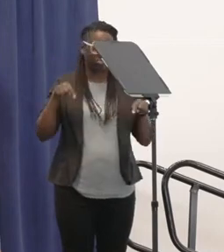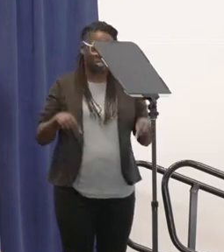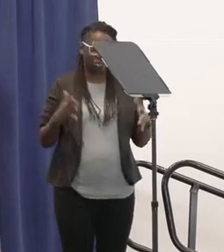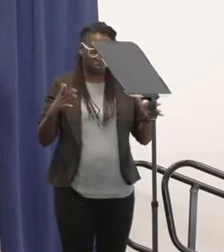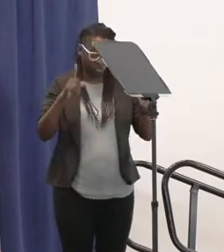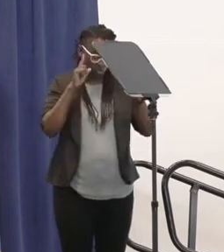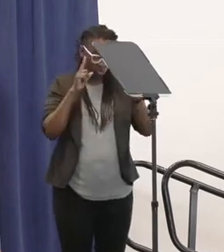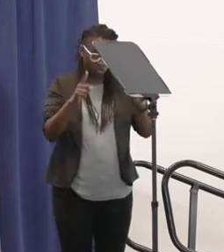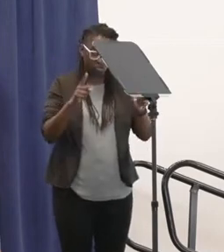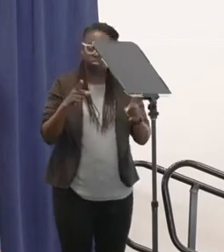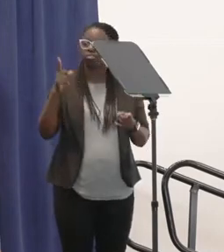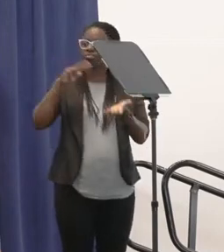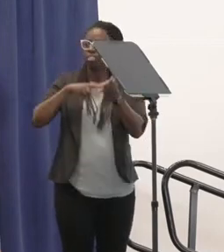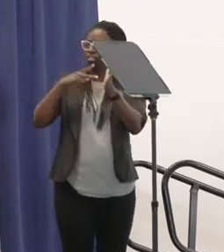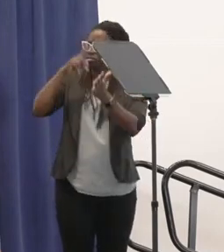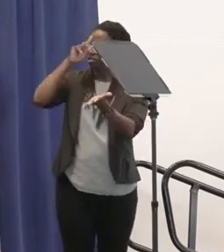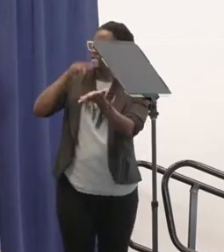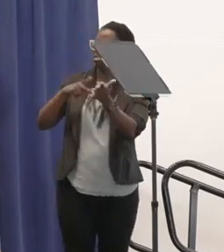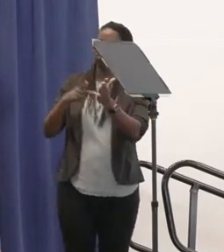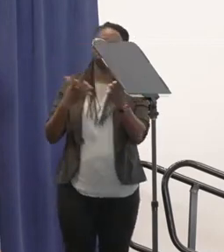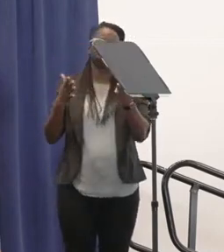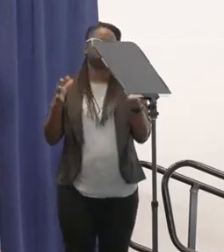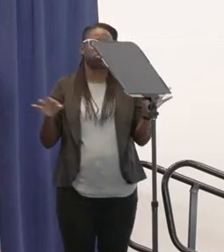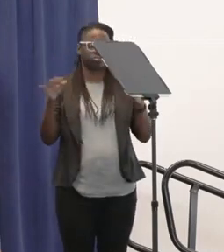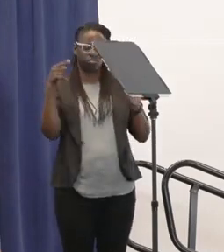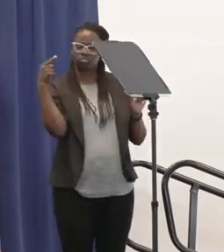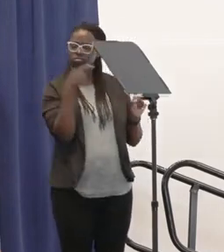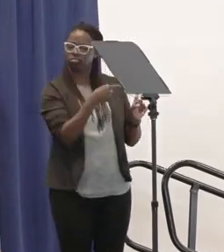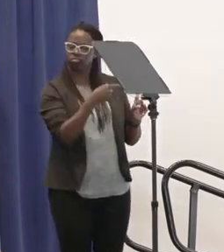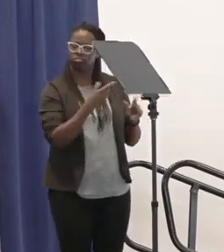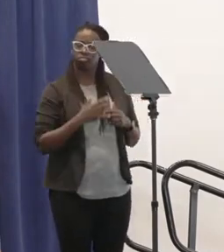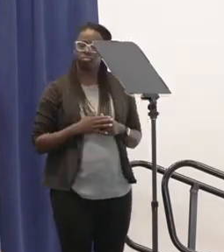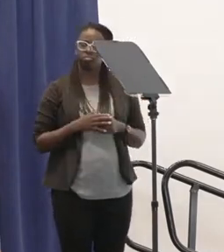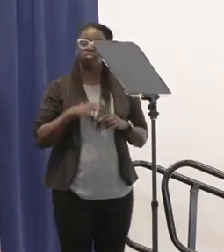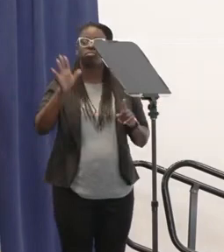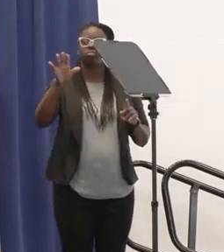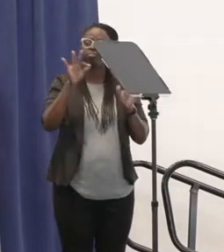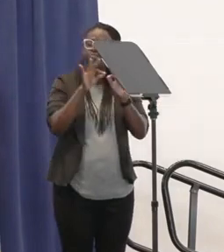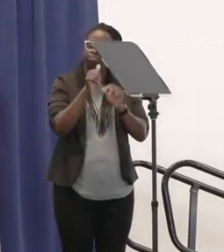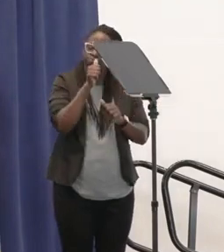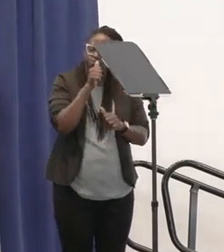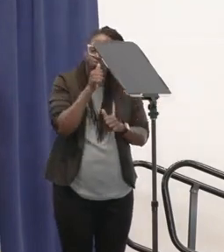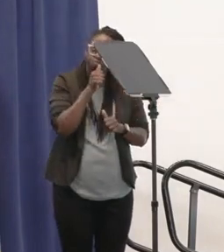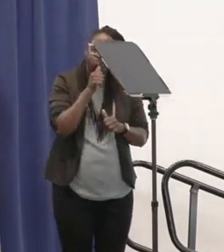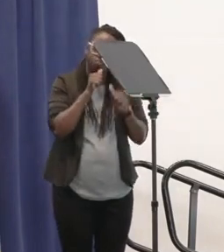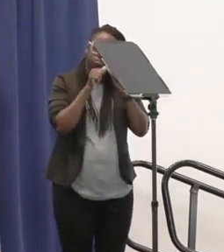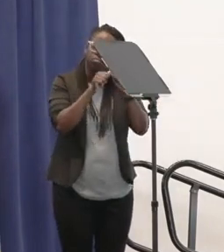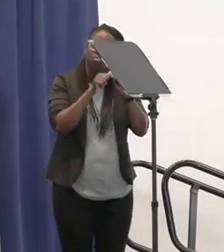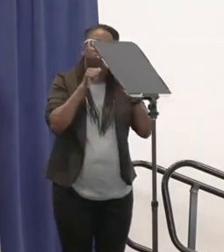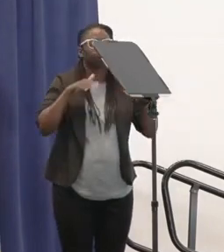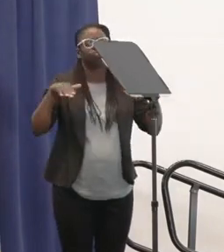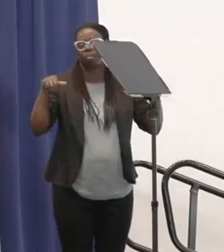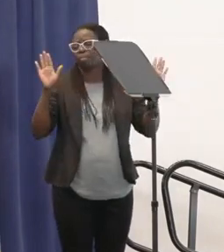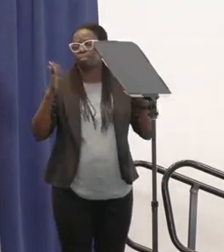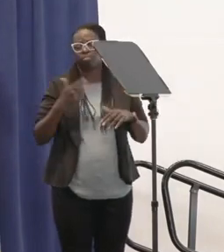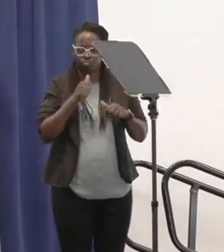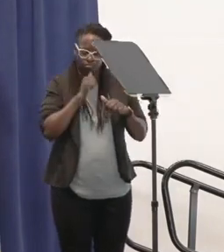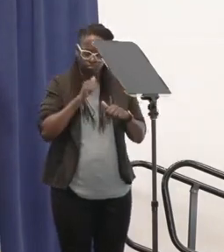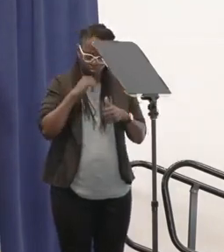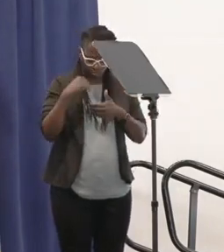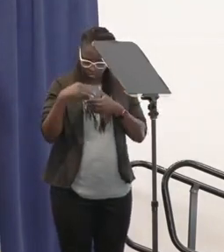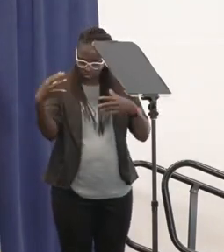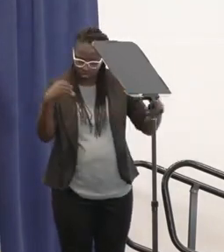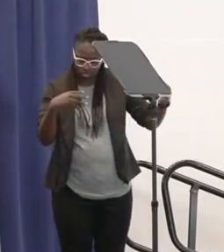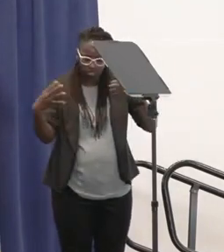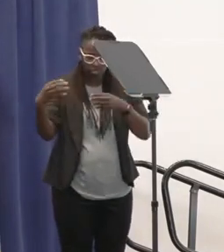It also requires perseverance, sustained engagement. Things just don't turn on a